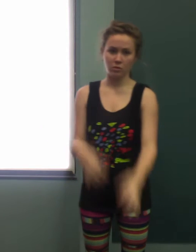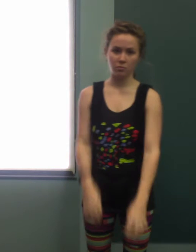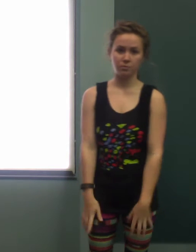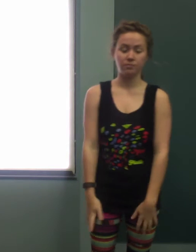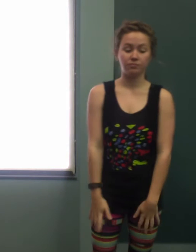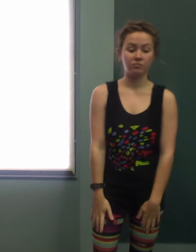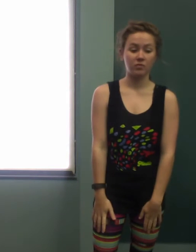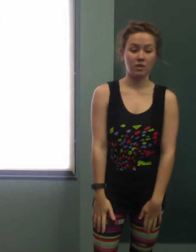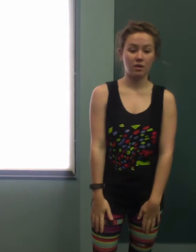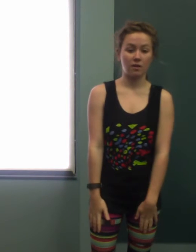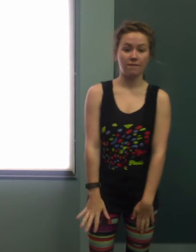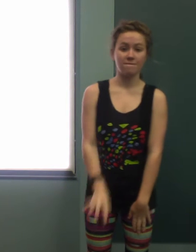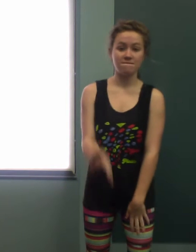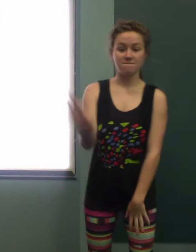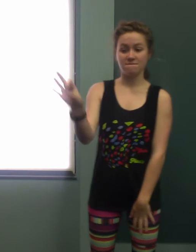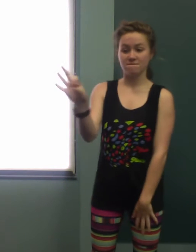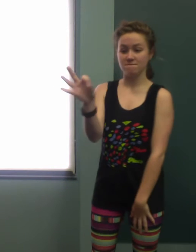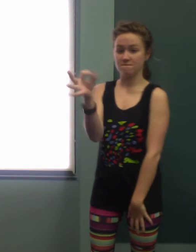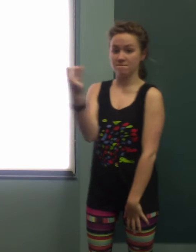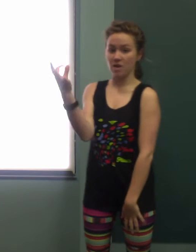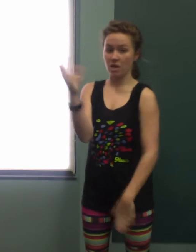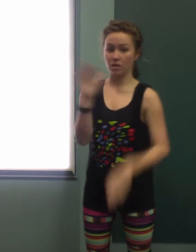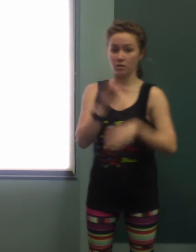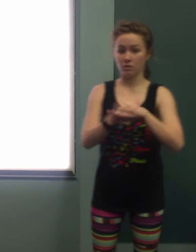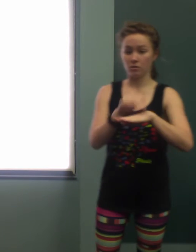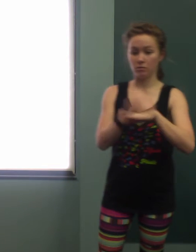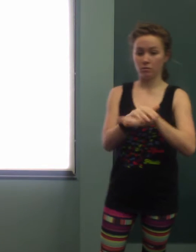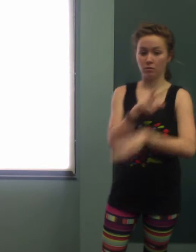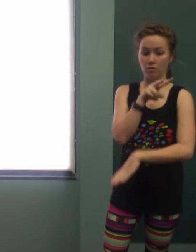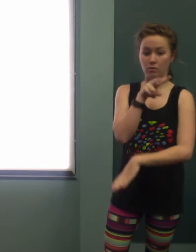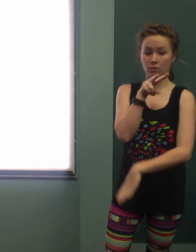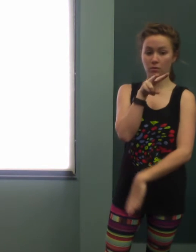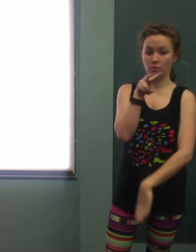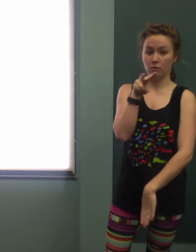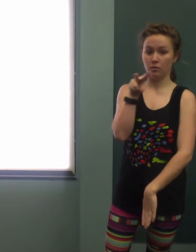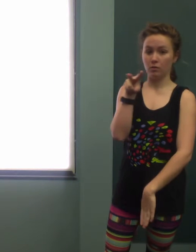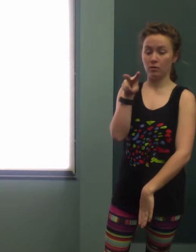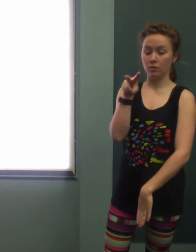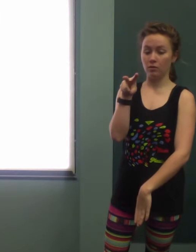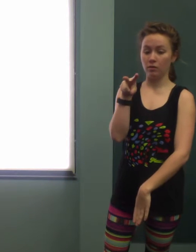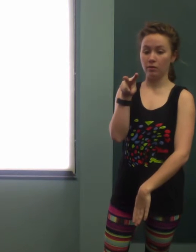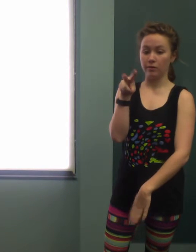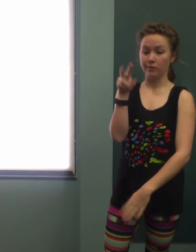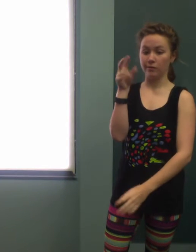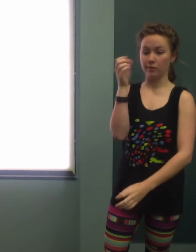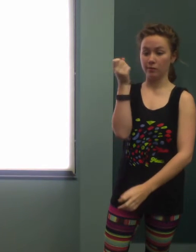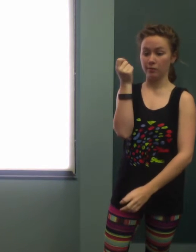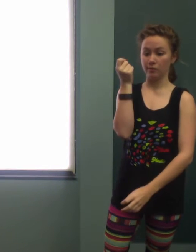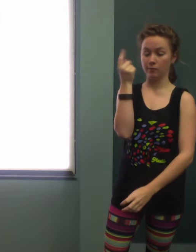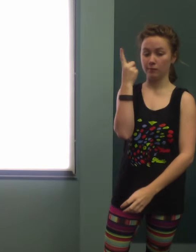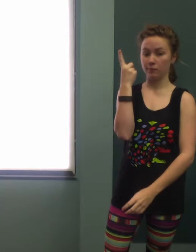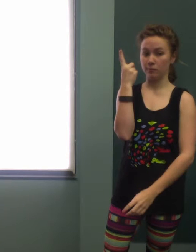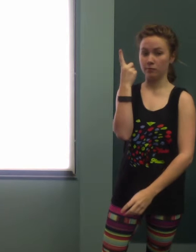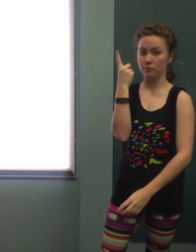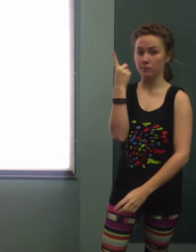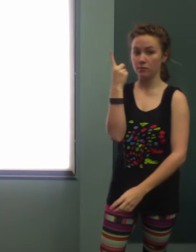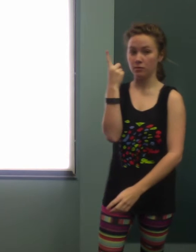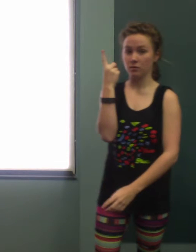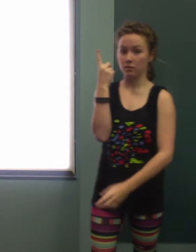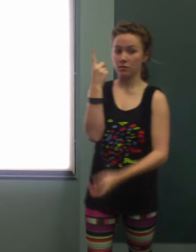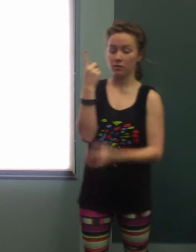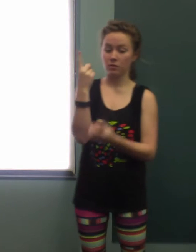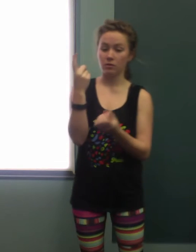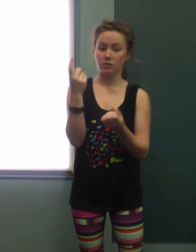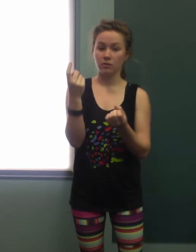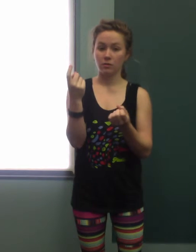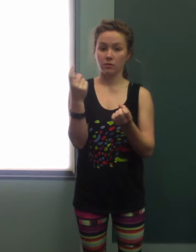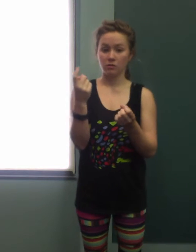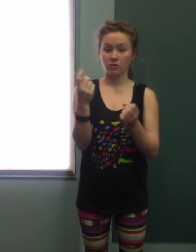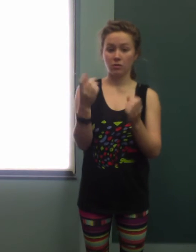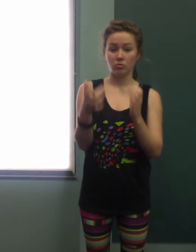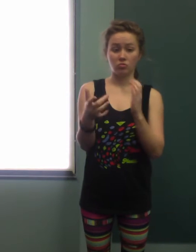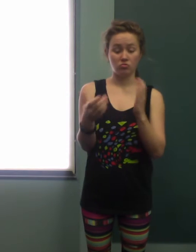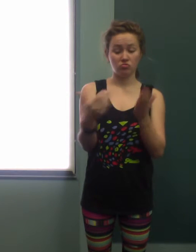of ironclads that newly crafted frigates, small iron-hulled ships, were clearly